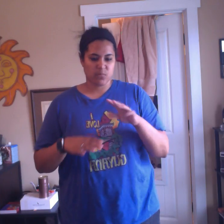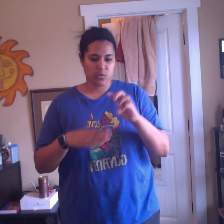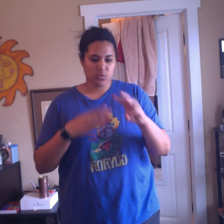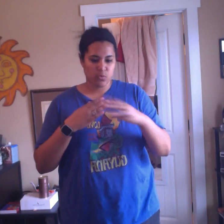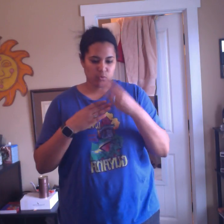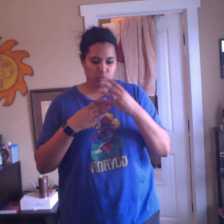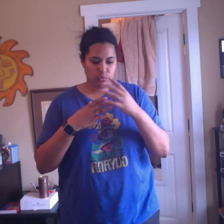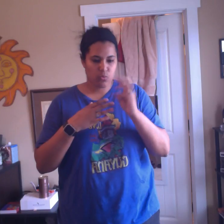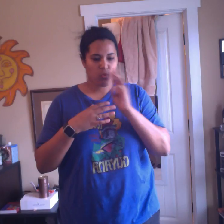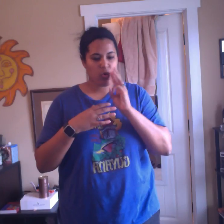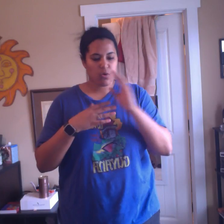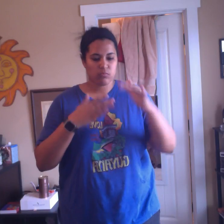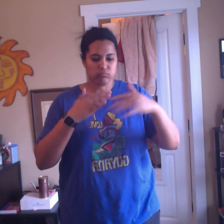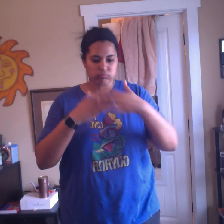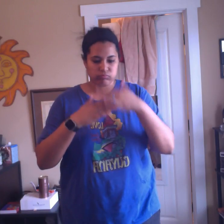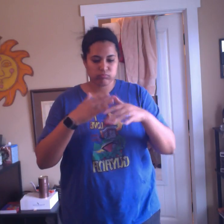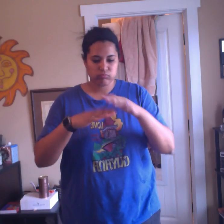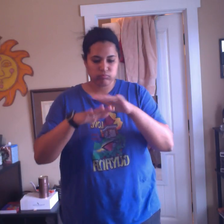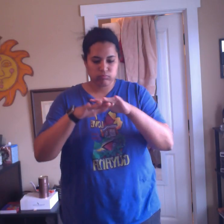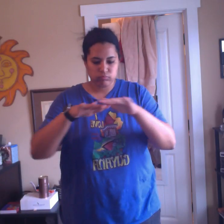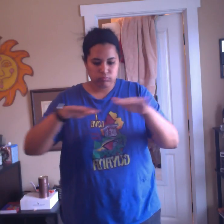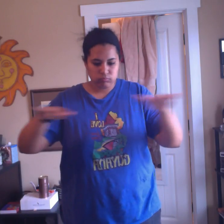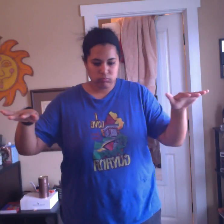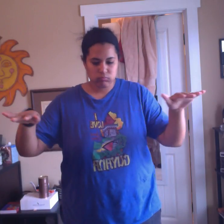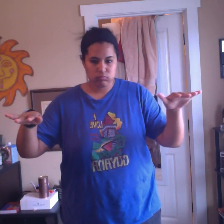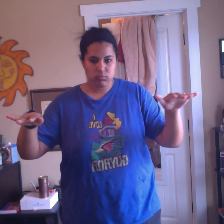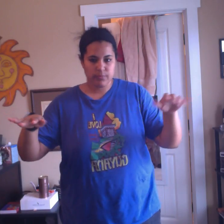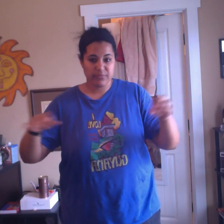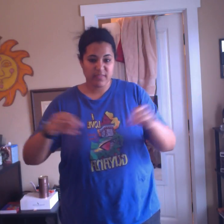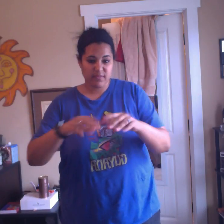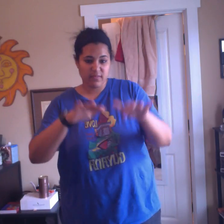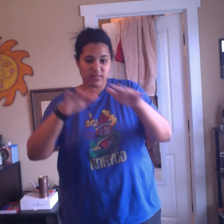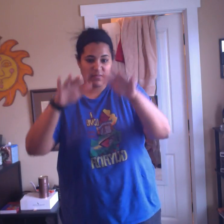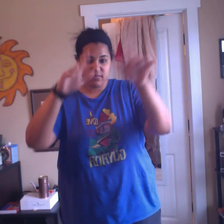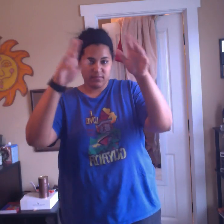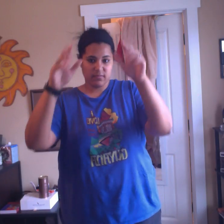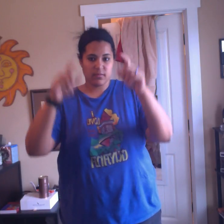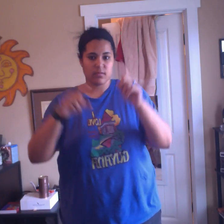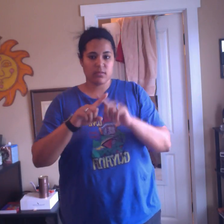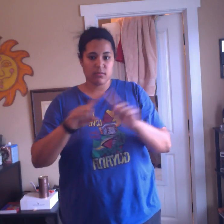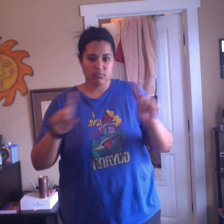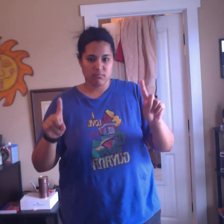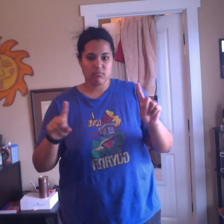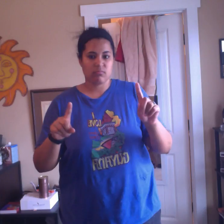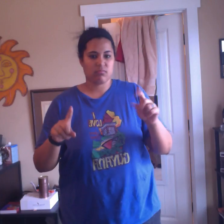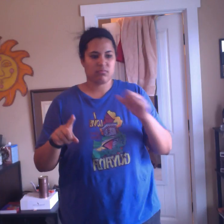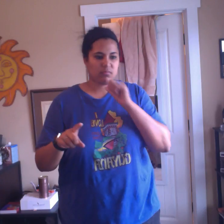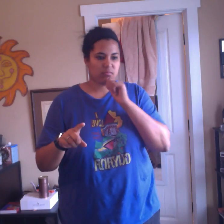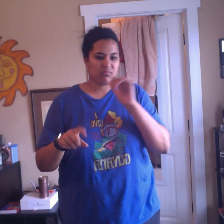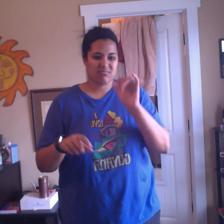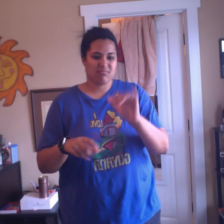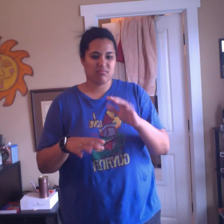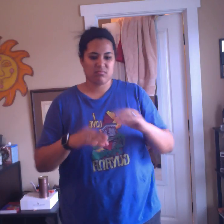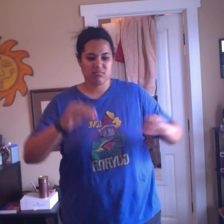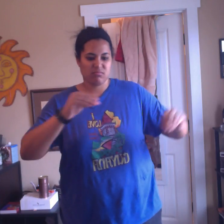evaporates, so a lot of water stays very deep for a long time. But the water in the ocean doesn't just stay in the same place. There is actually a big